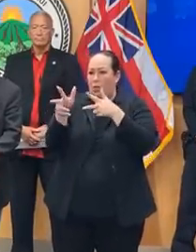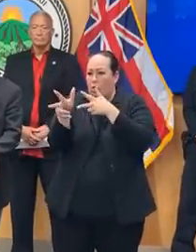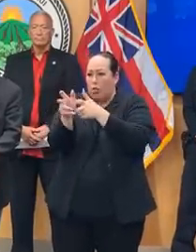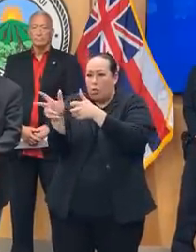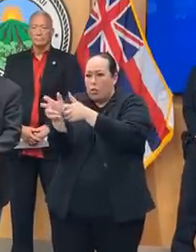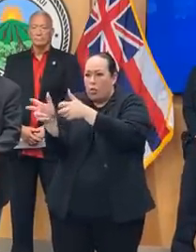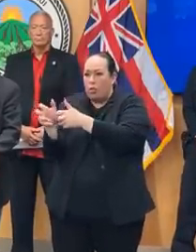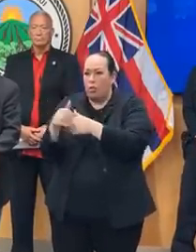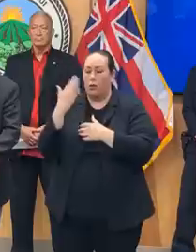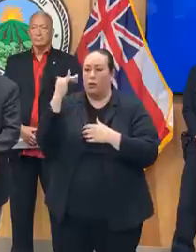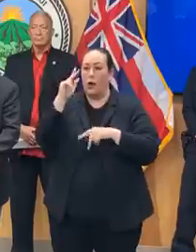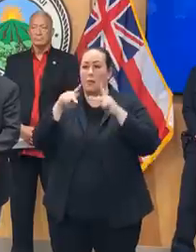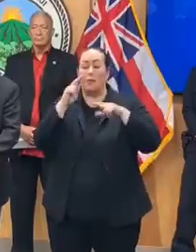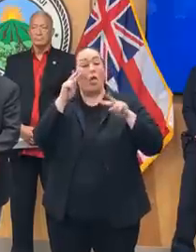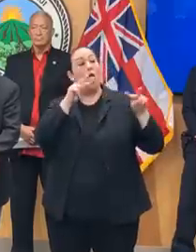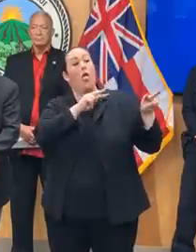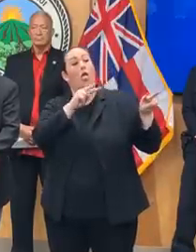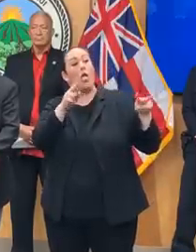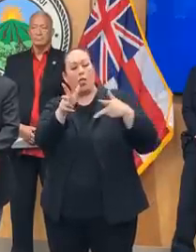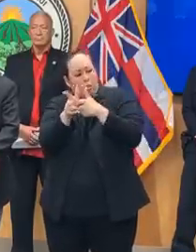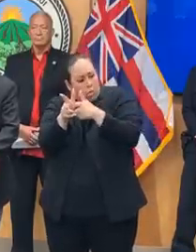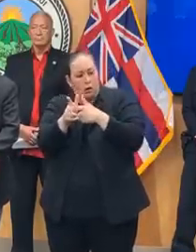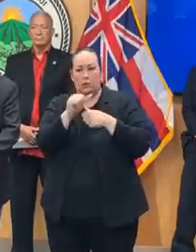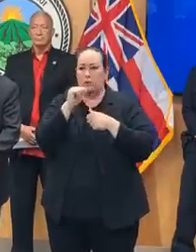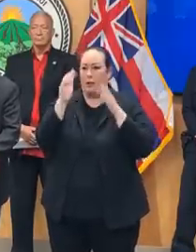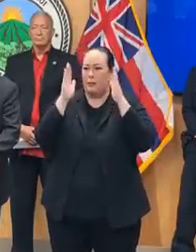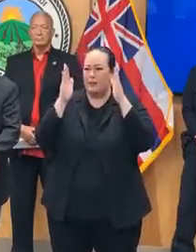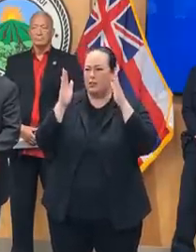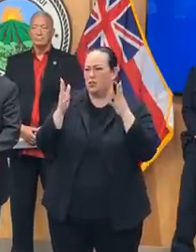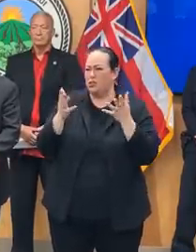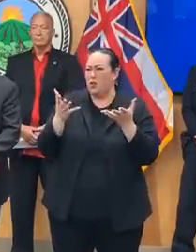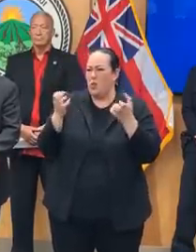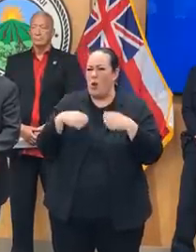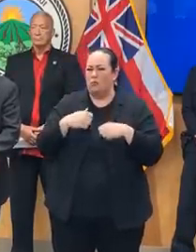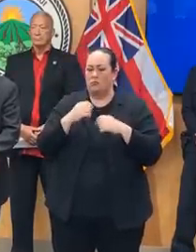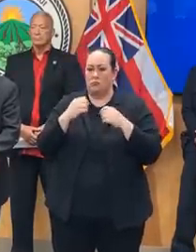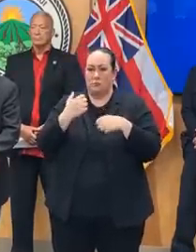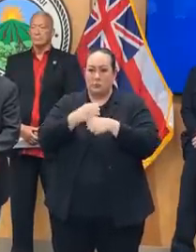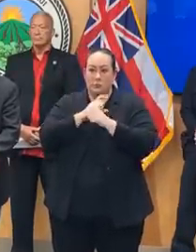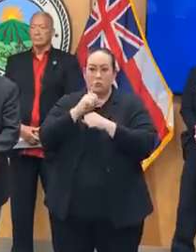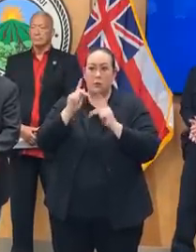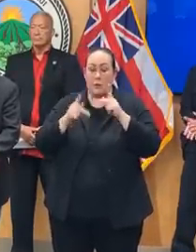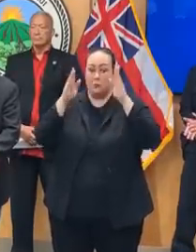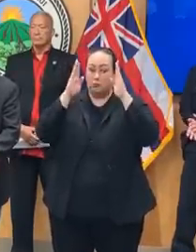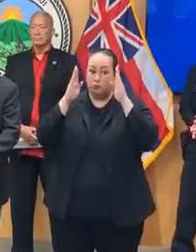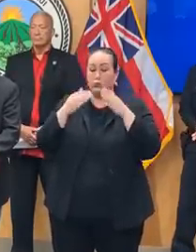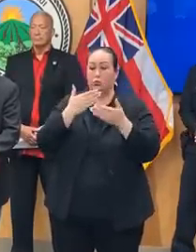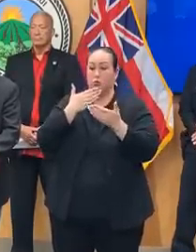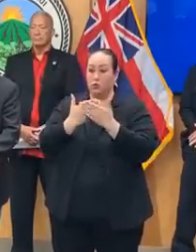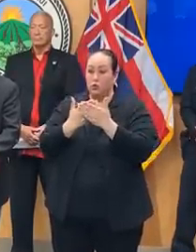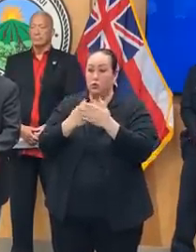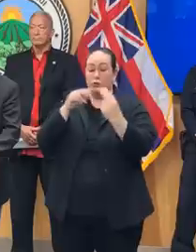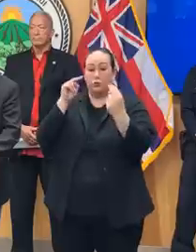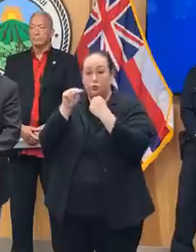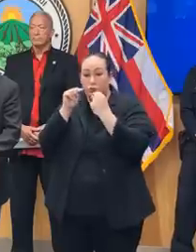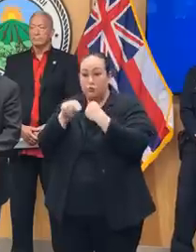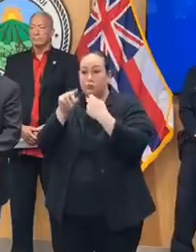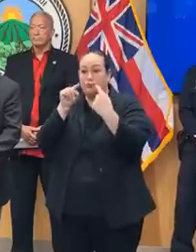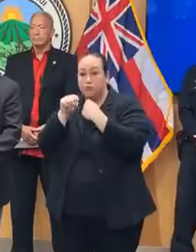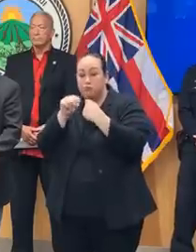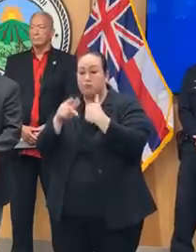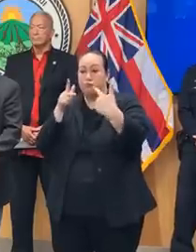get locked down again because of that. So we wanted to honor the people with that access, of course. We're